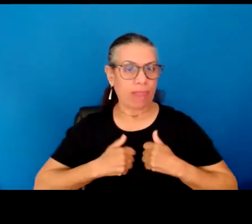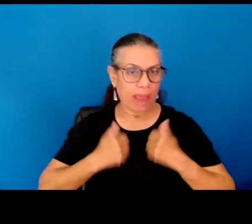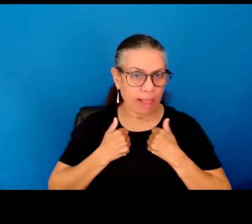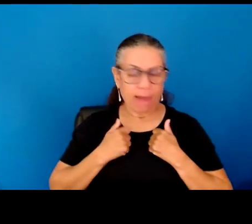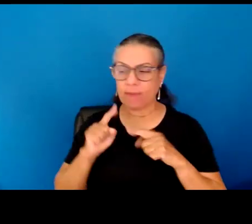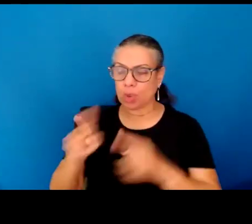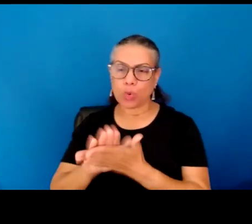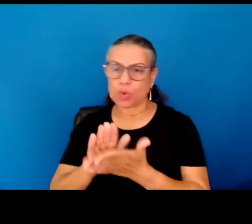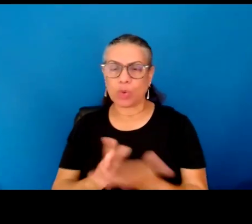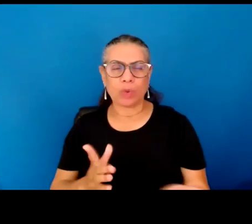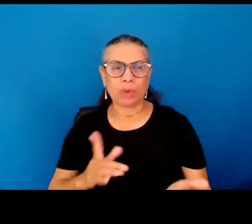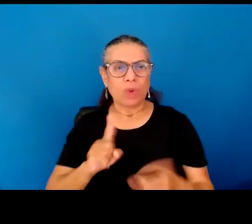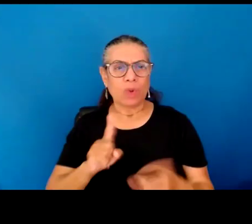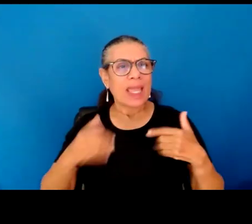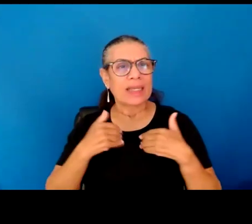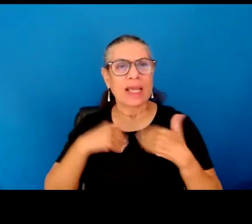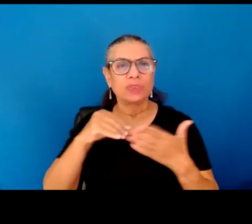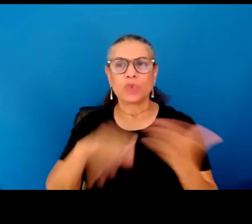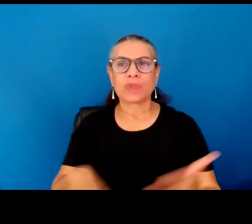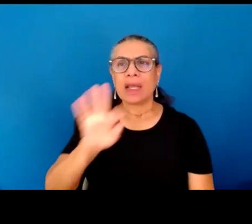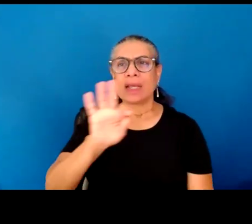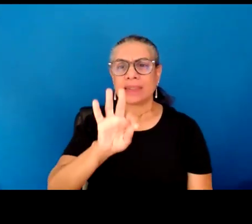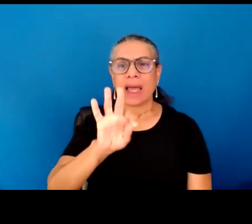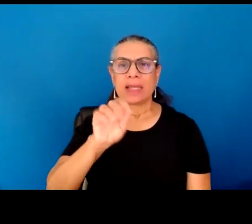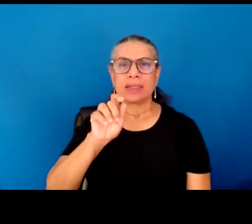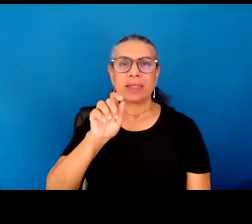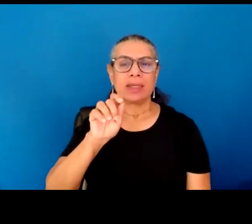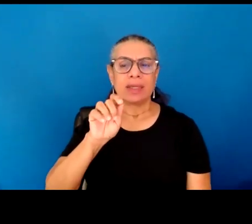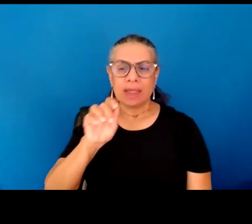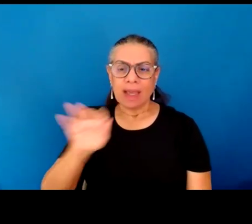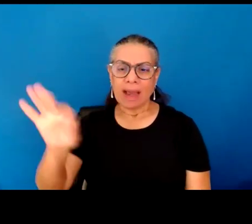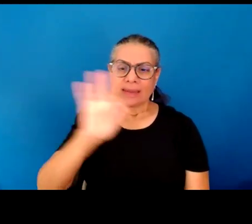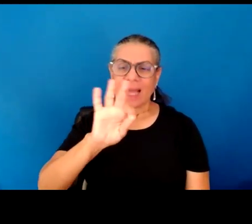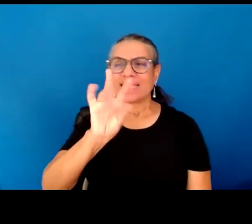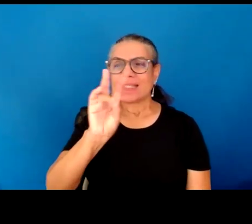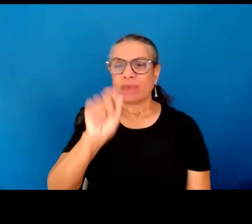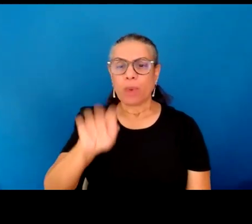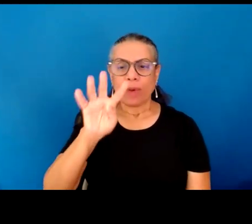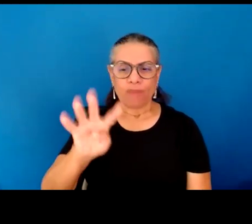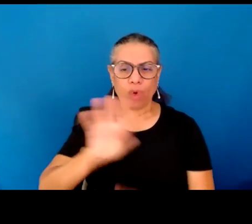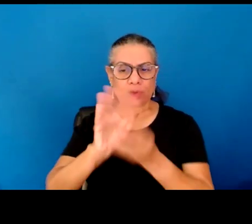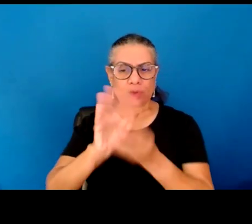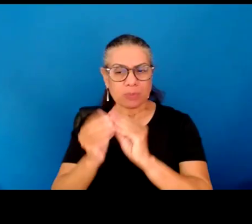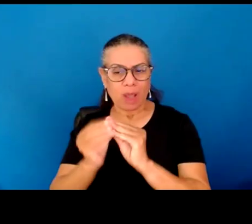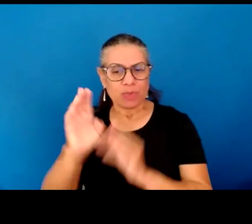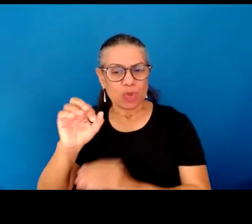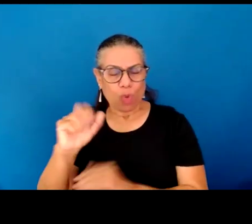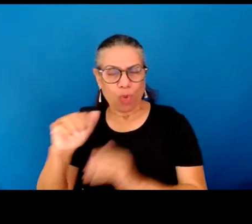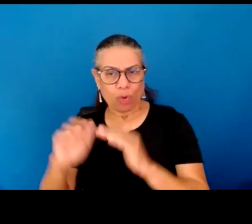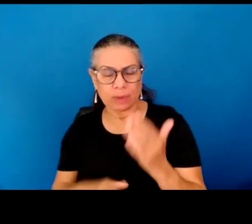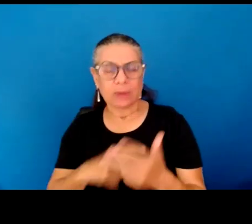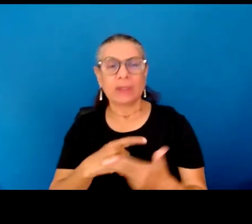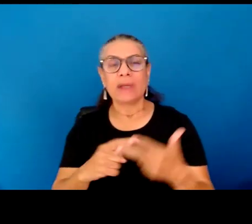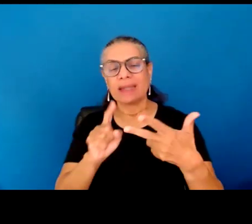school. We can't have students getting a 97.4 composite score and not being admitted under, and that's the case under the current policy. And under C,